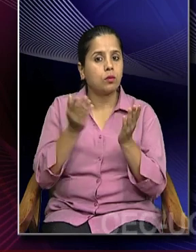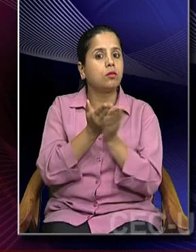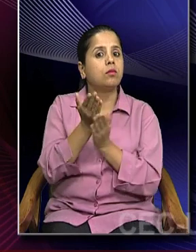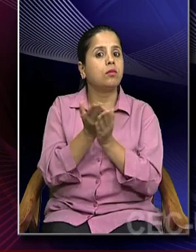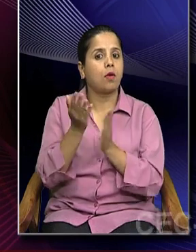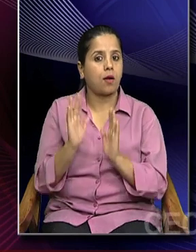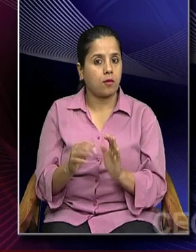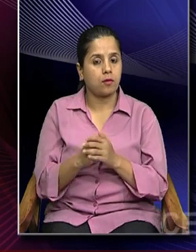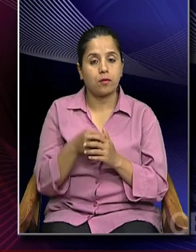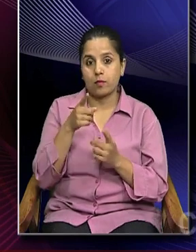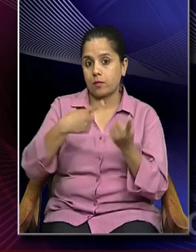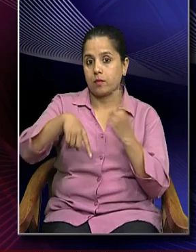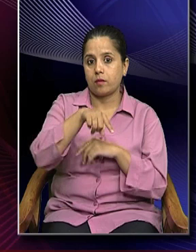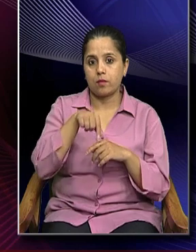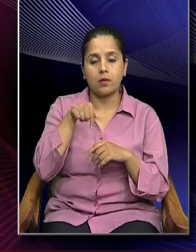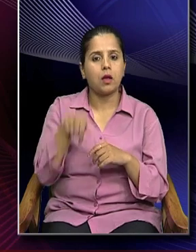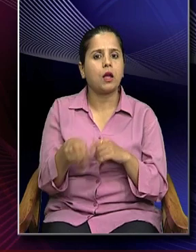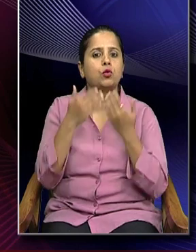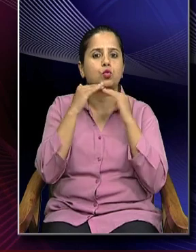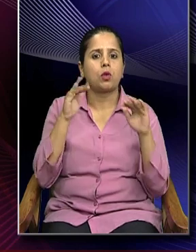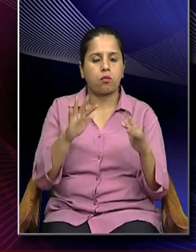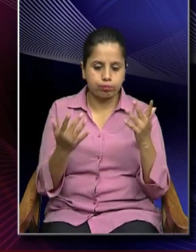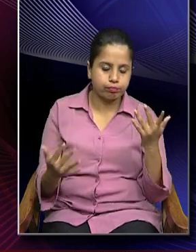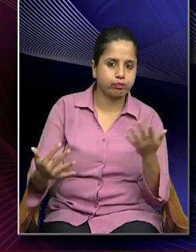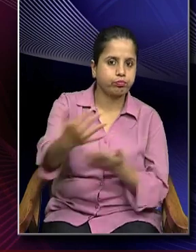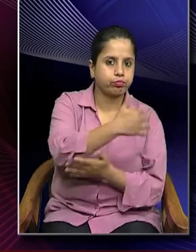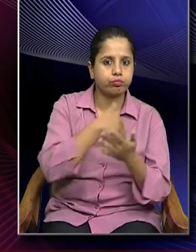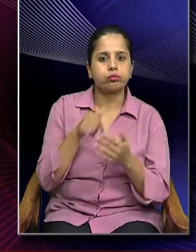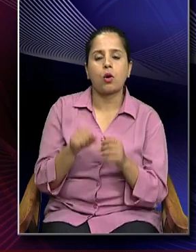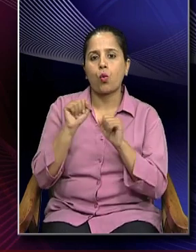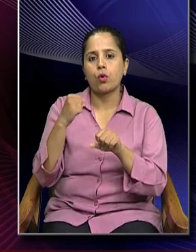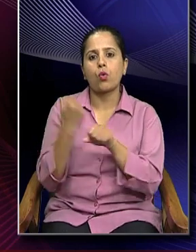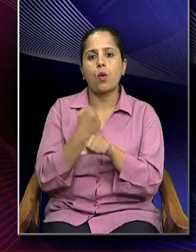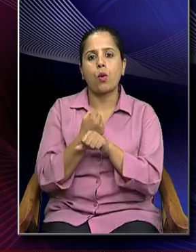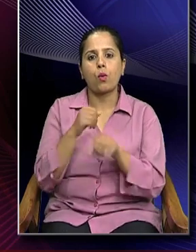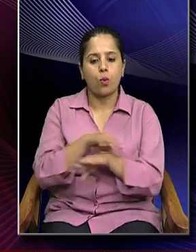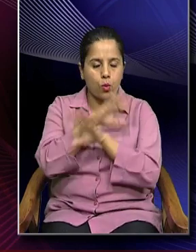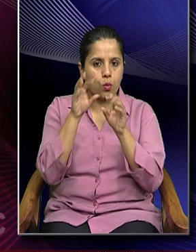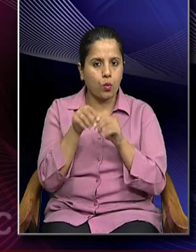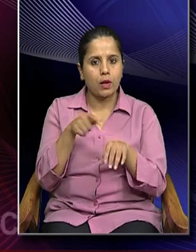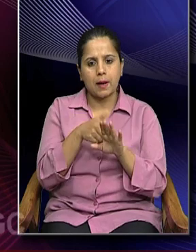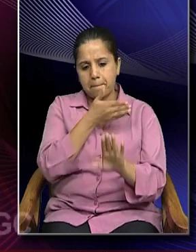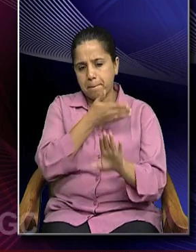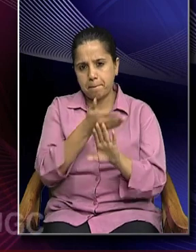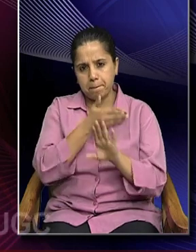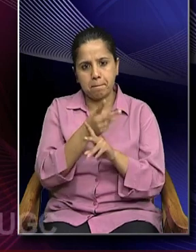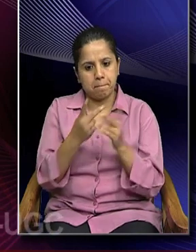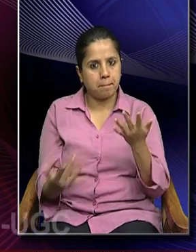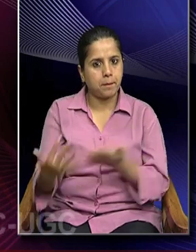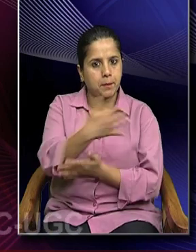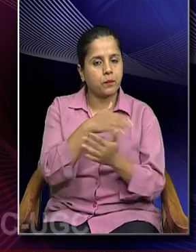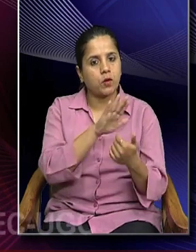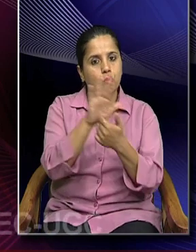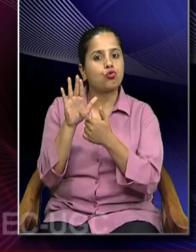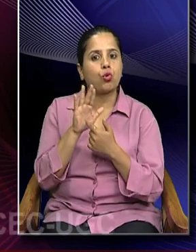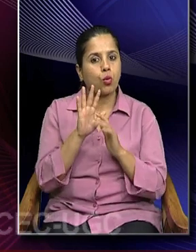methods. In this, the student compile a collection of their work over a period of time,